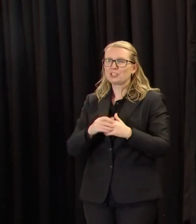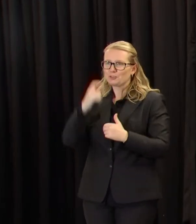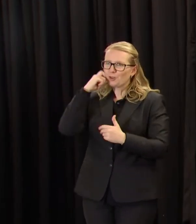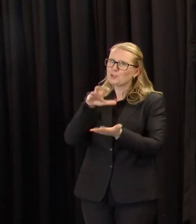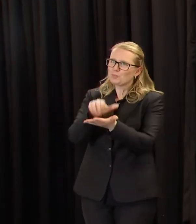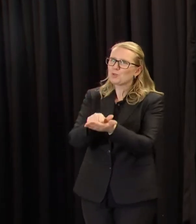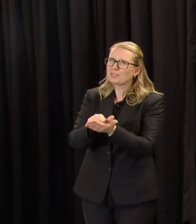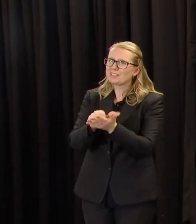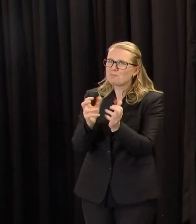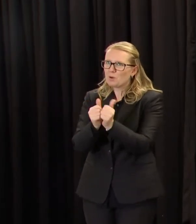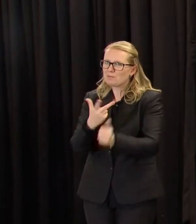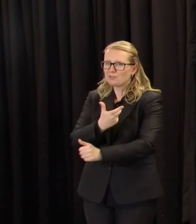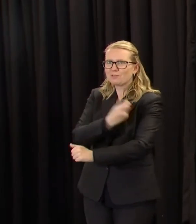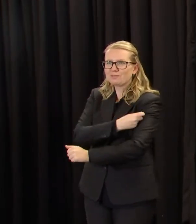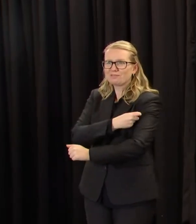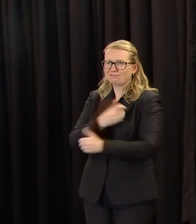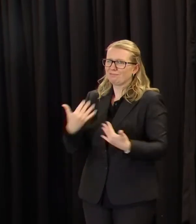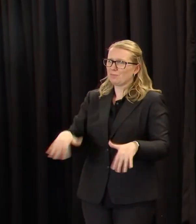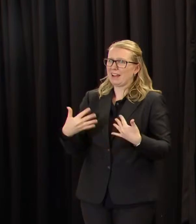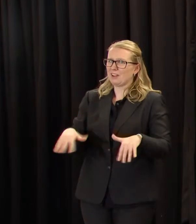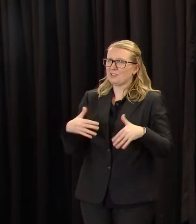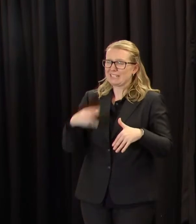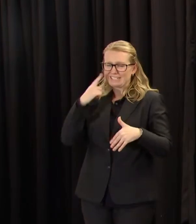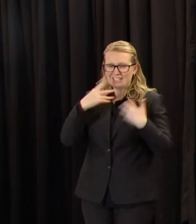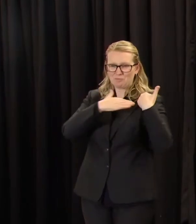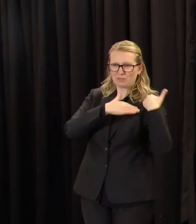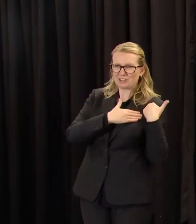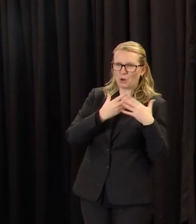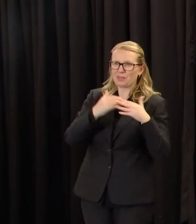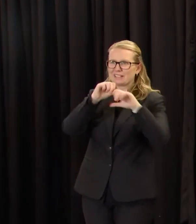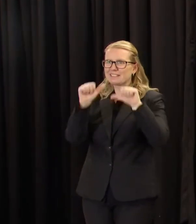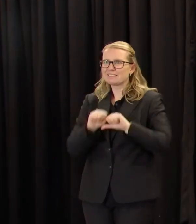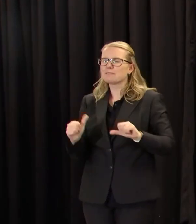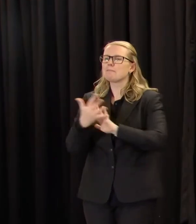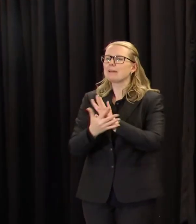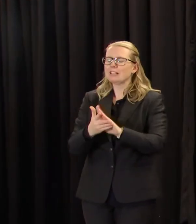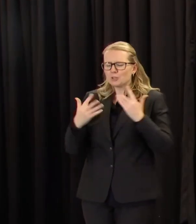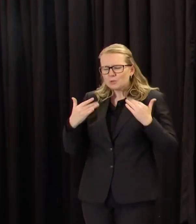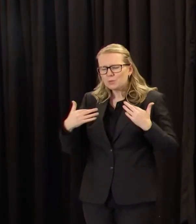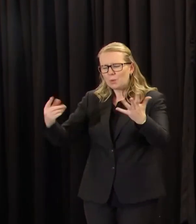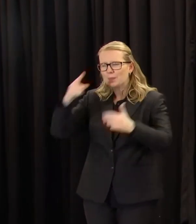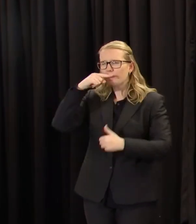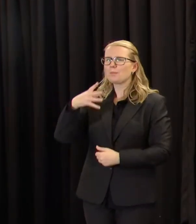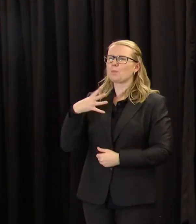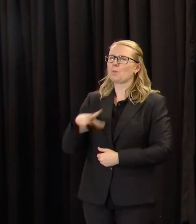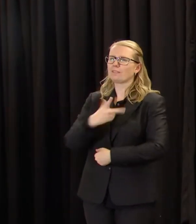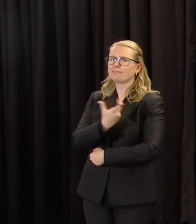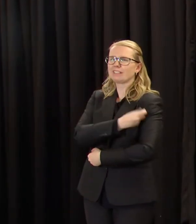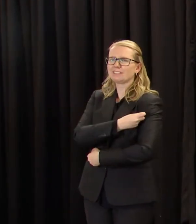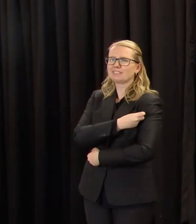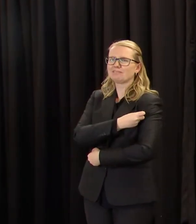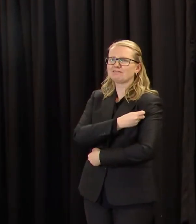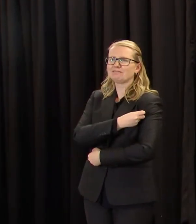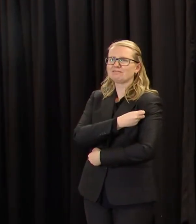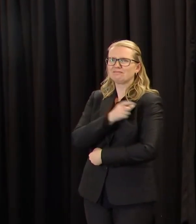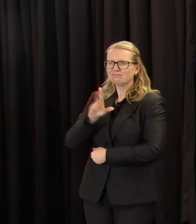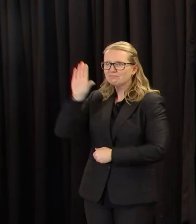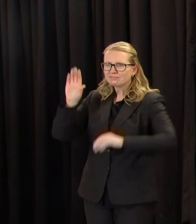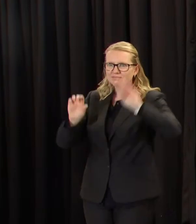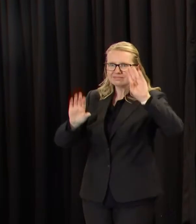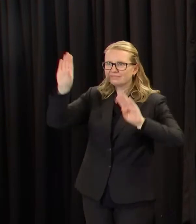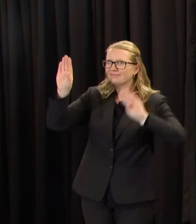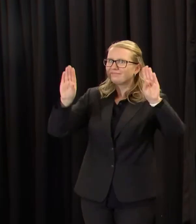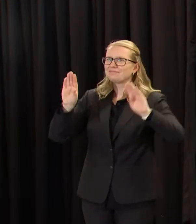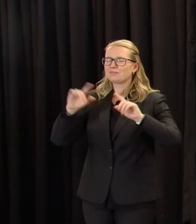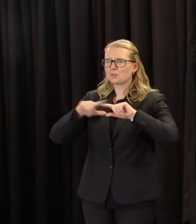when you see so much demand, that's a good thing. That's a very, very good thing to see so many people wanting to be part of this program. We thought that